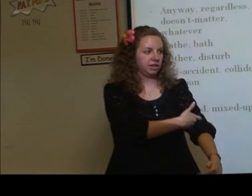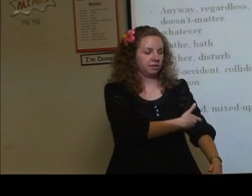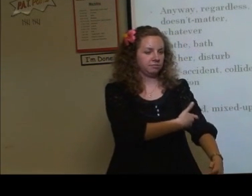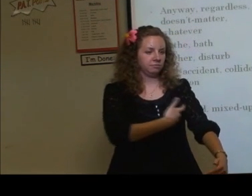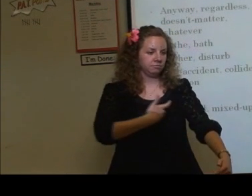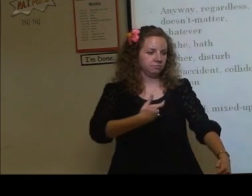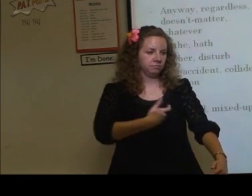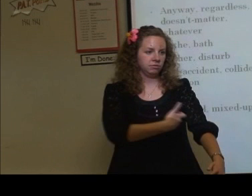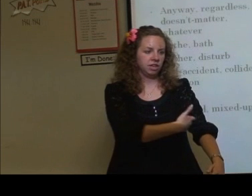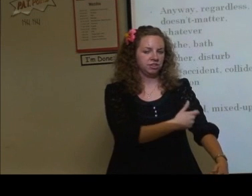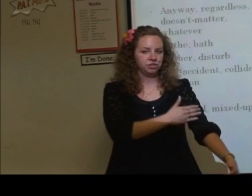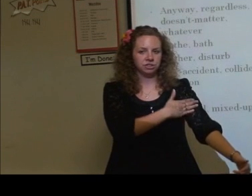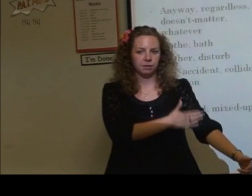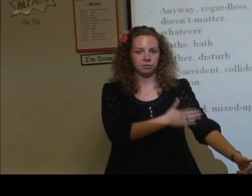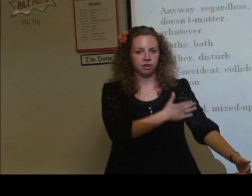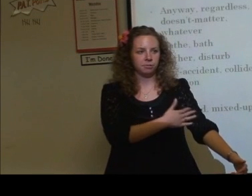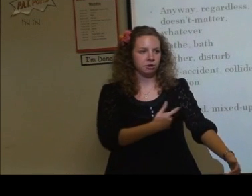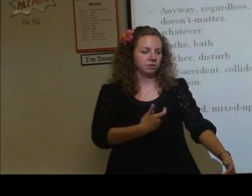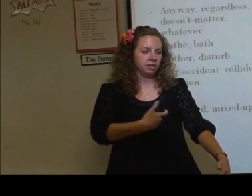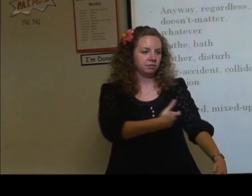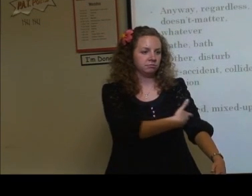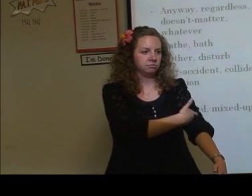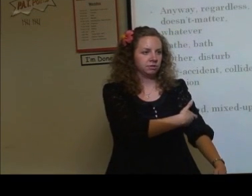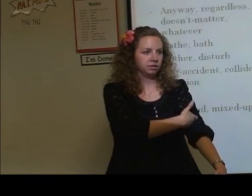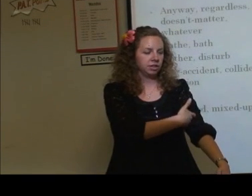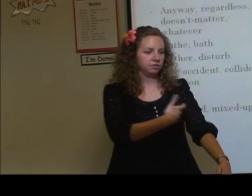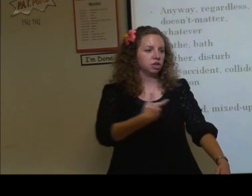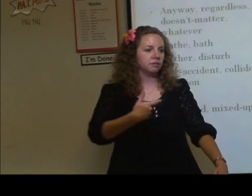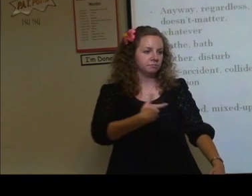that. And it's just up on your upper arm right there. Let's give it a shot.